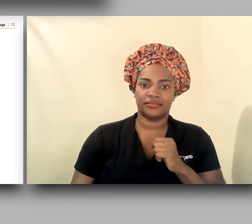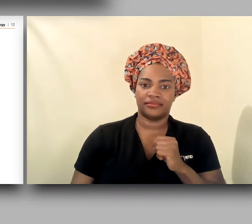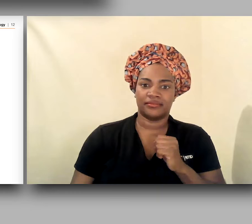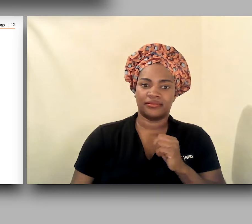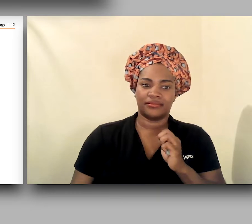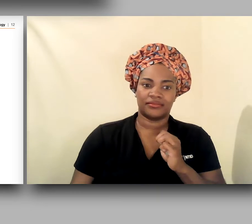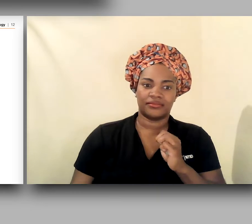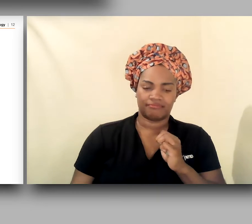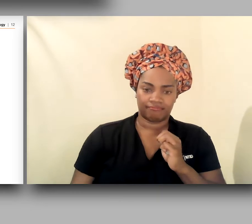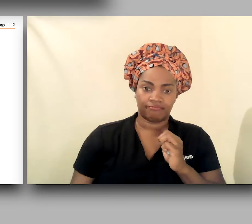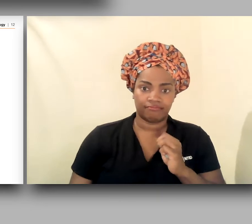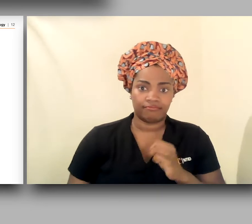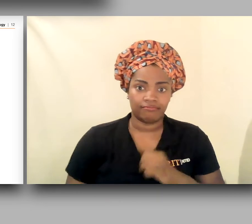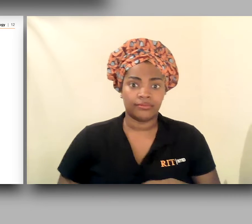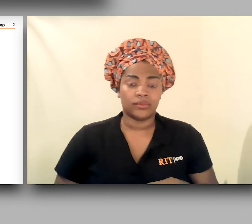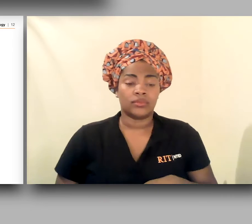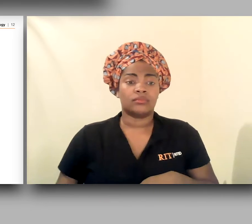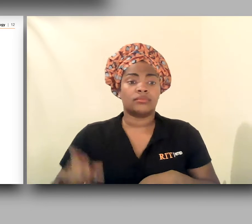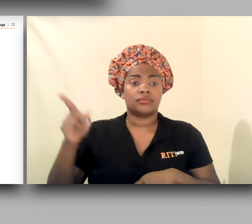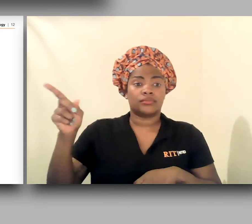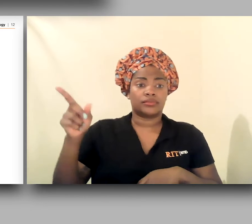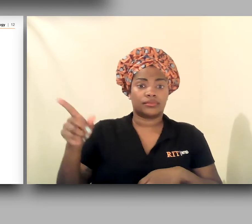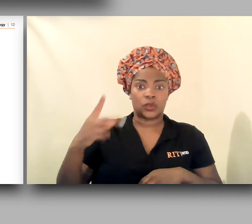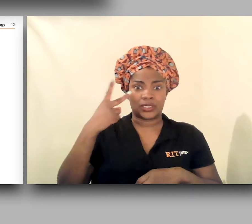Okay, do you see all the rules that we have?